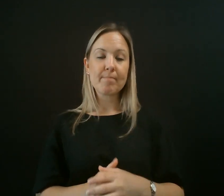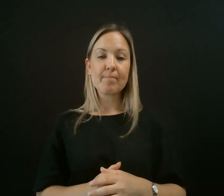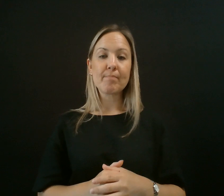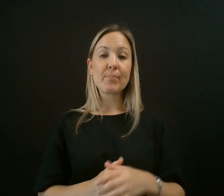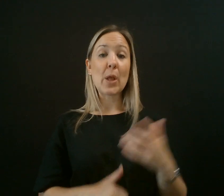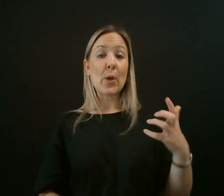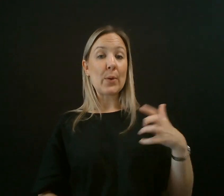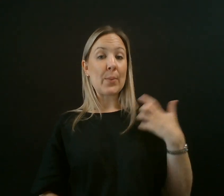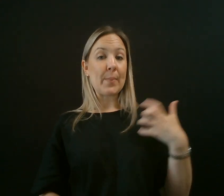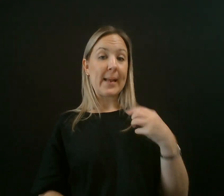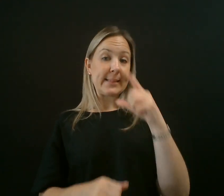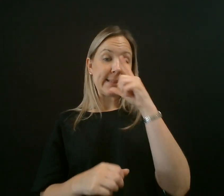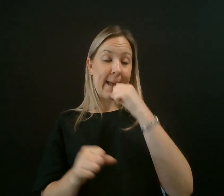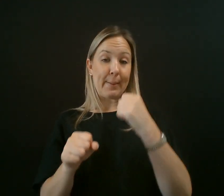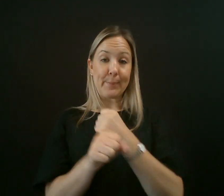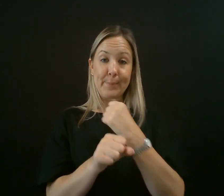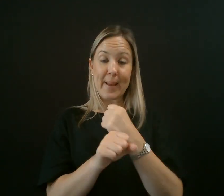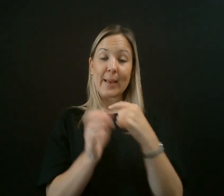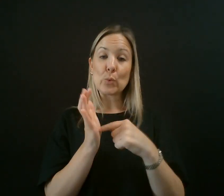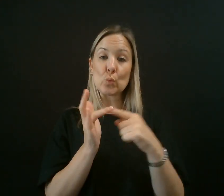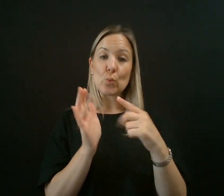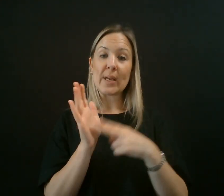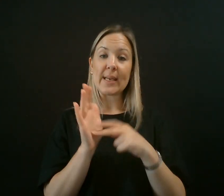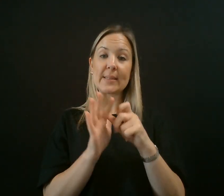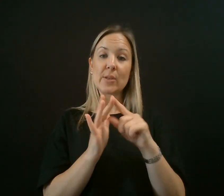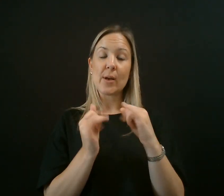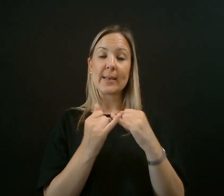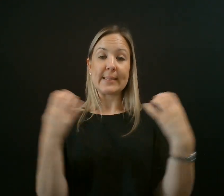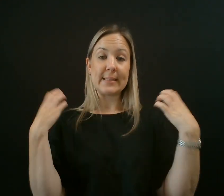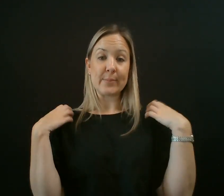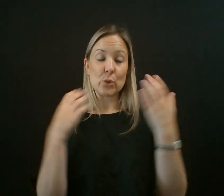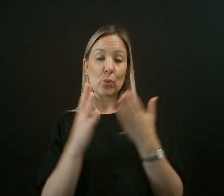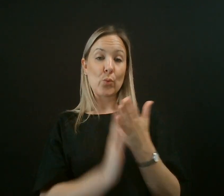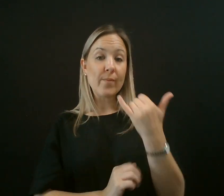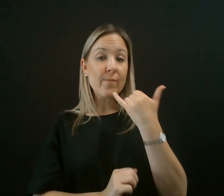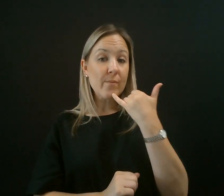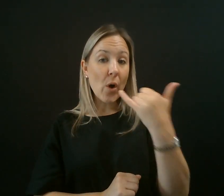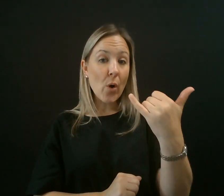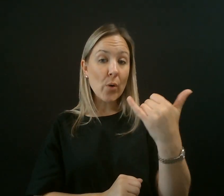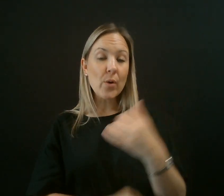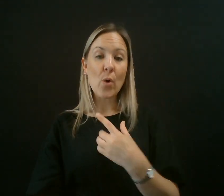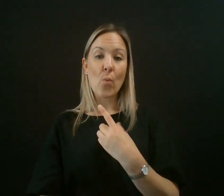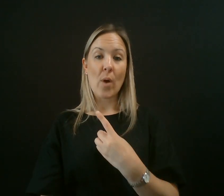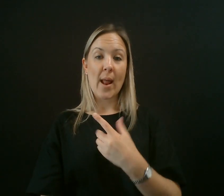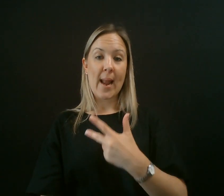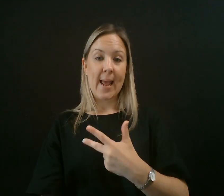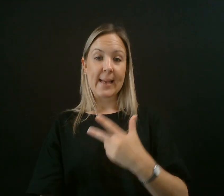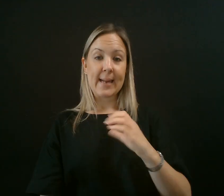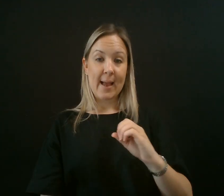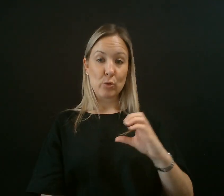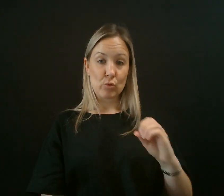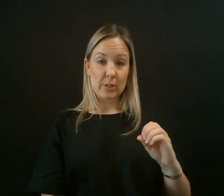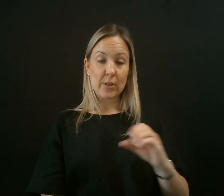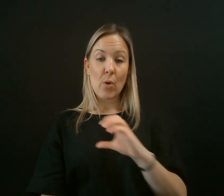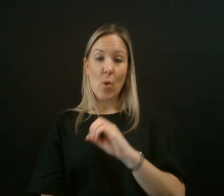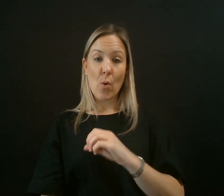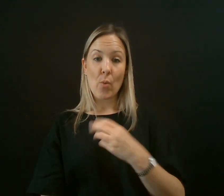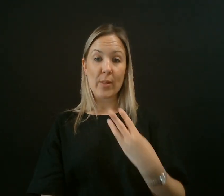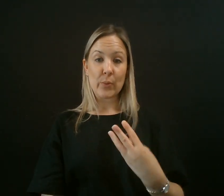Complaints can be made to the NDIS Commission via phone 1800 035